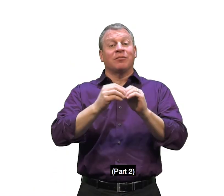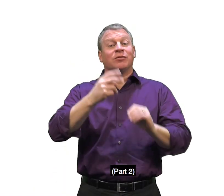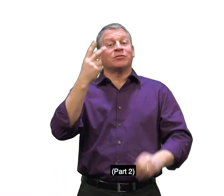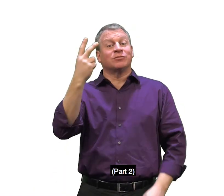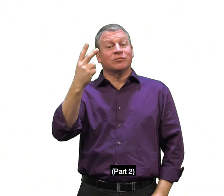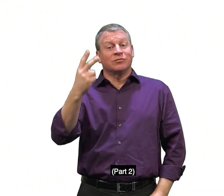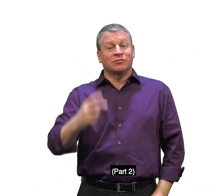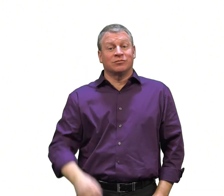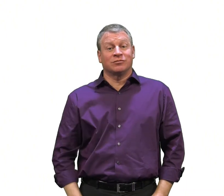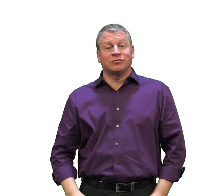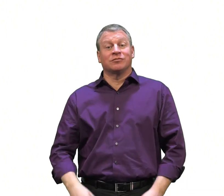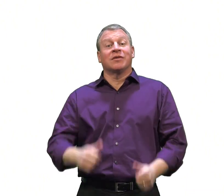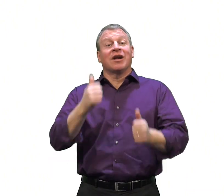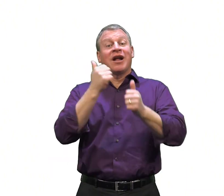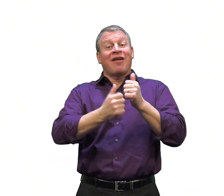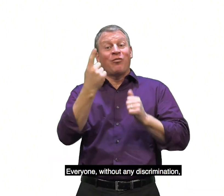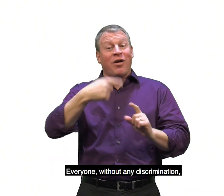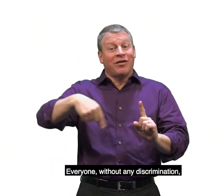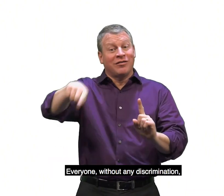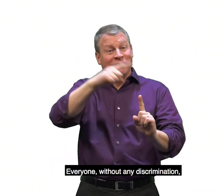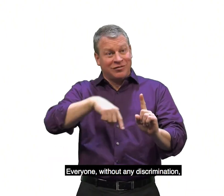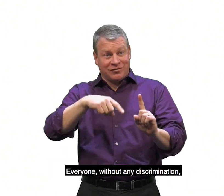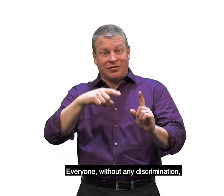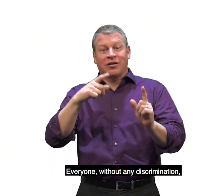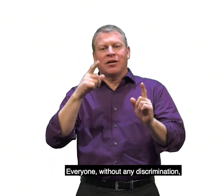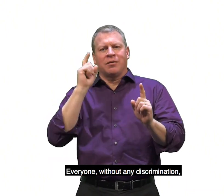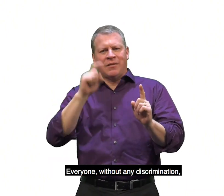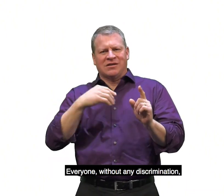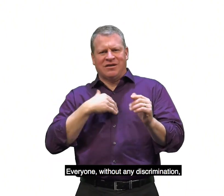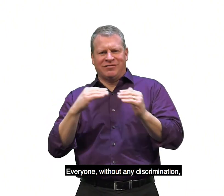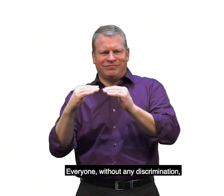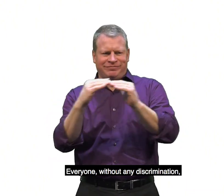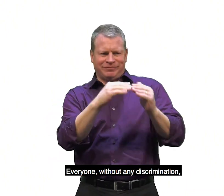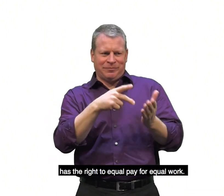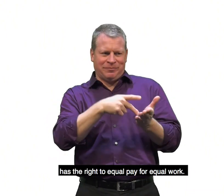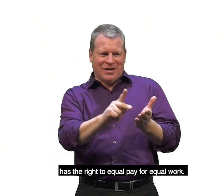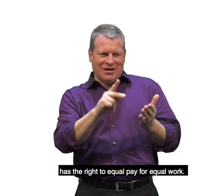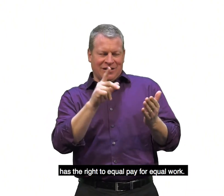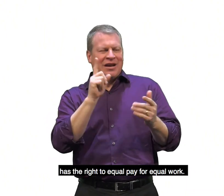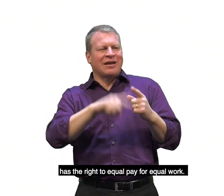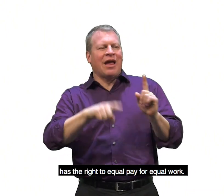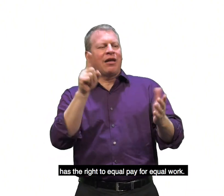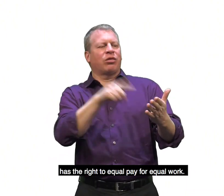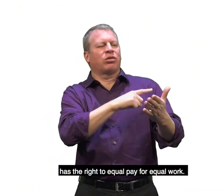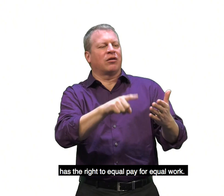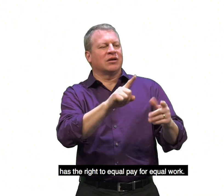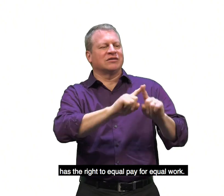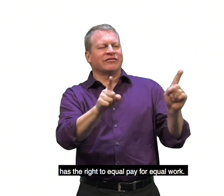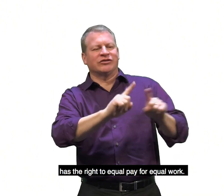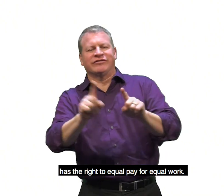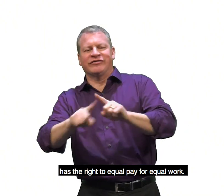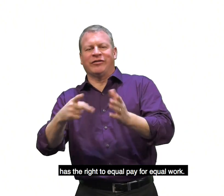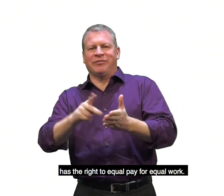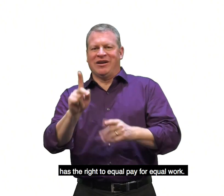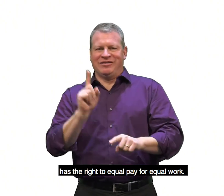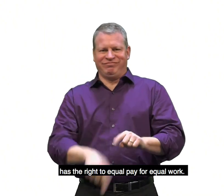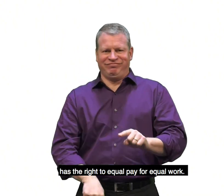Part 2. Everyone, without any discrimination, has the right to equal pay for equal